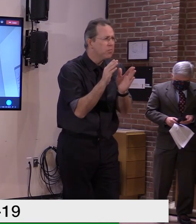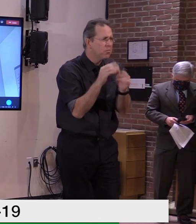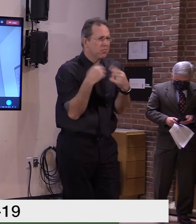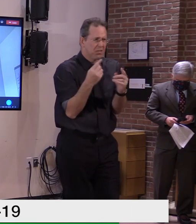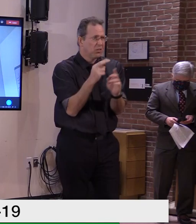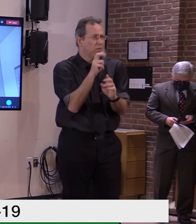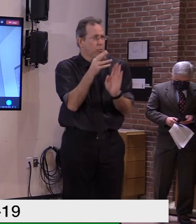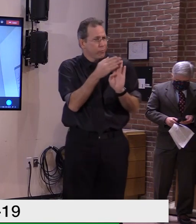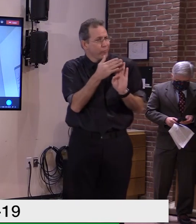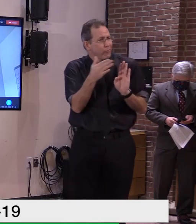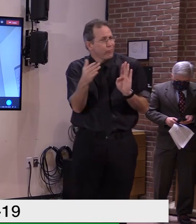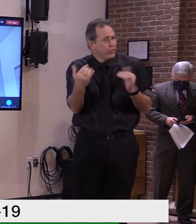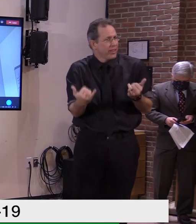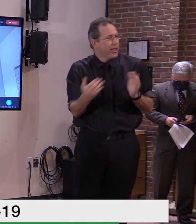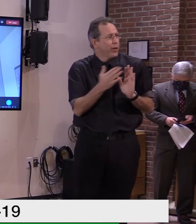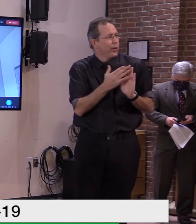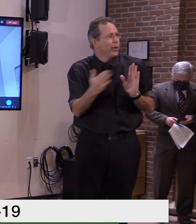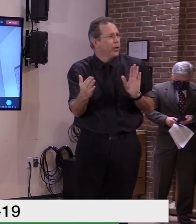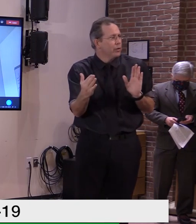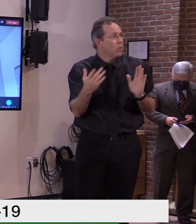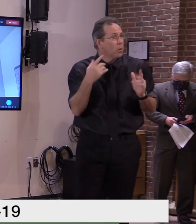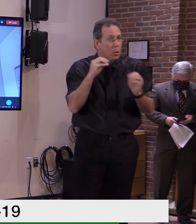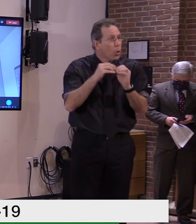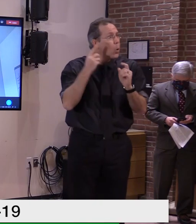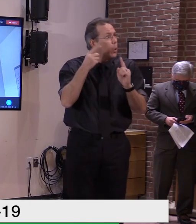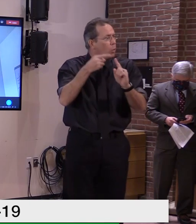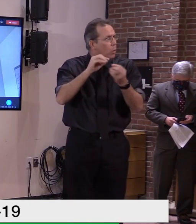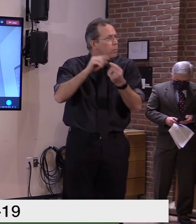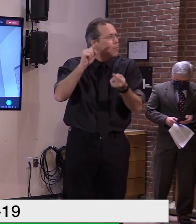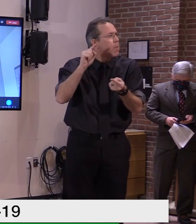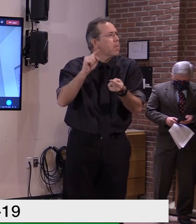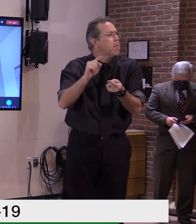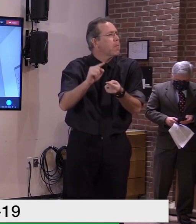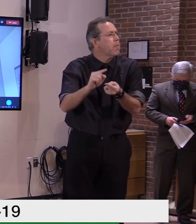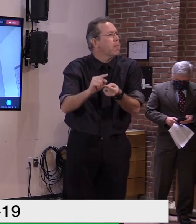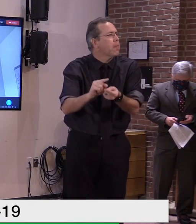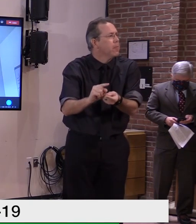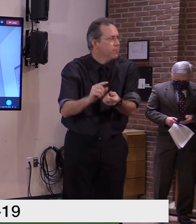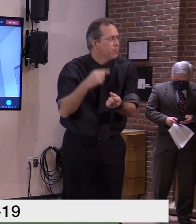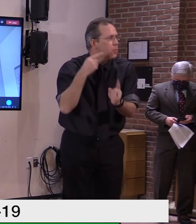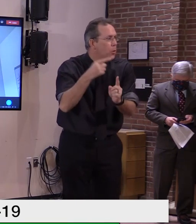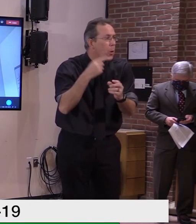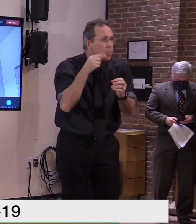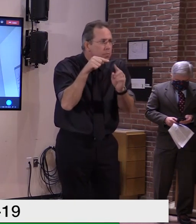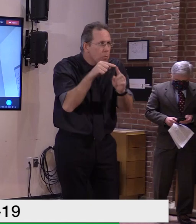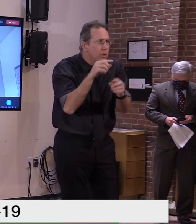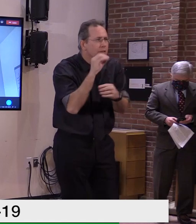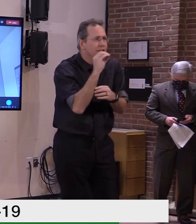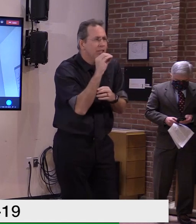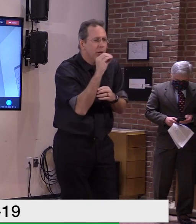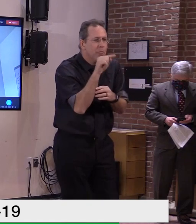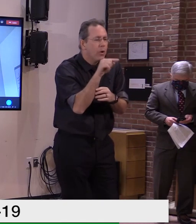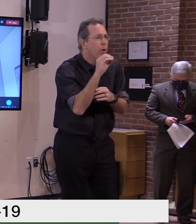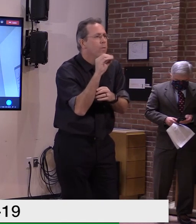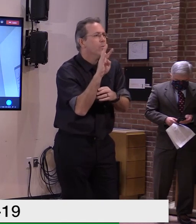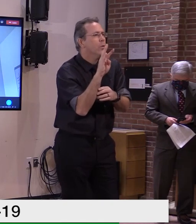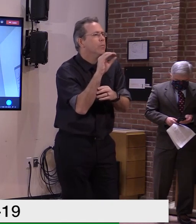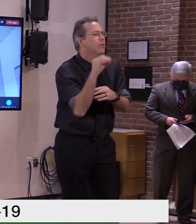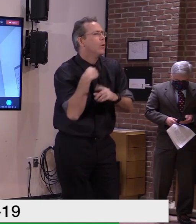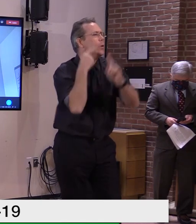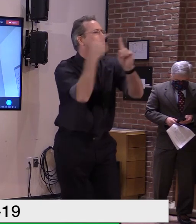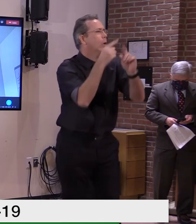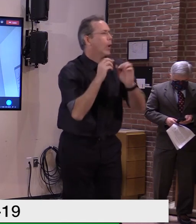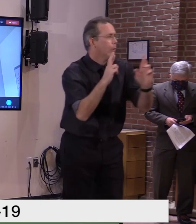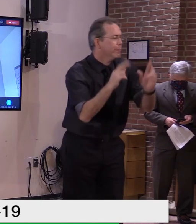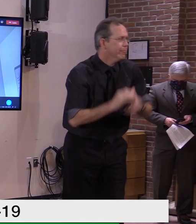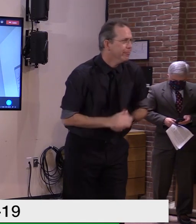0.04% the week of the 13th of December, which is the last week we have data from the surveillance testing. So as